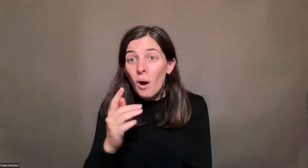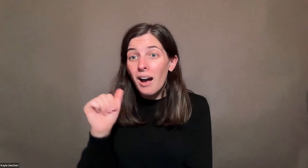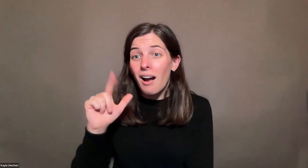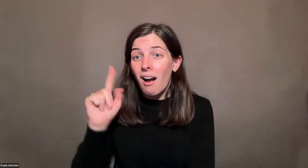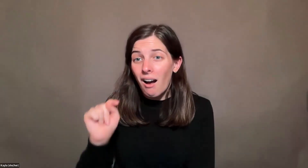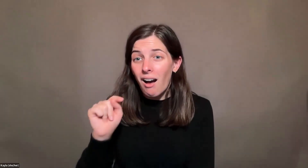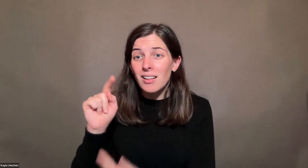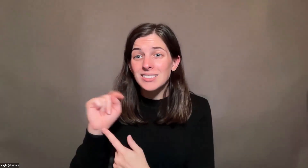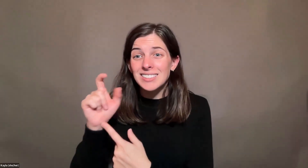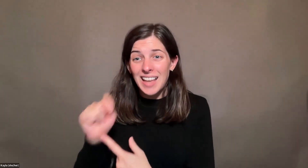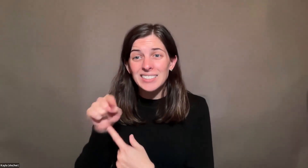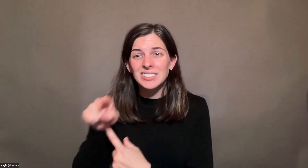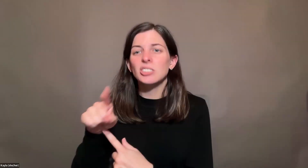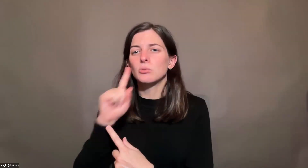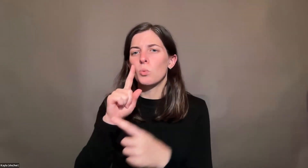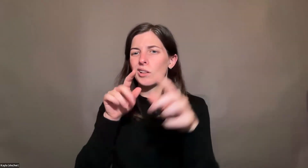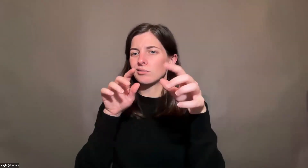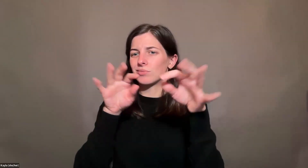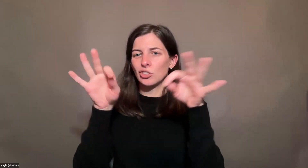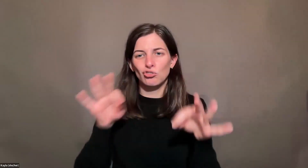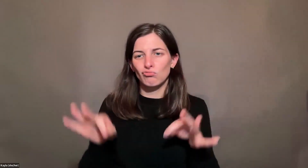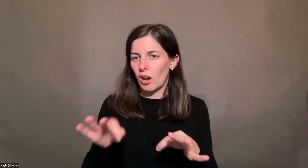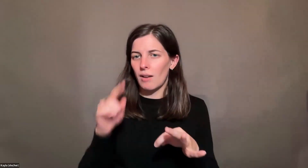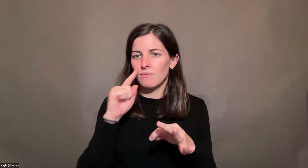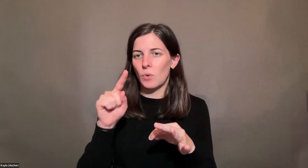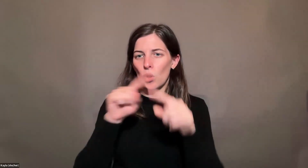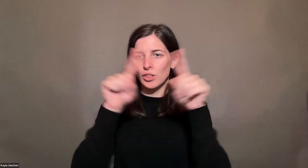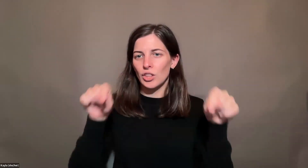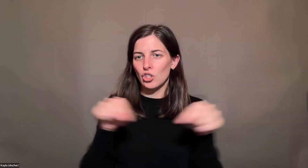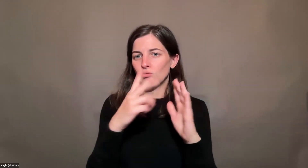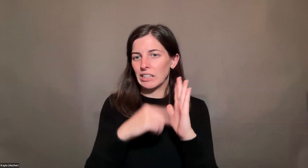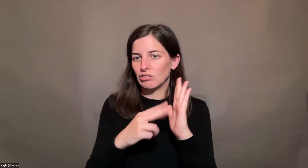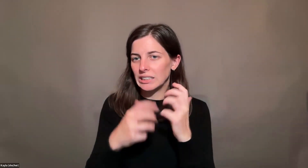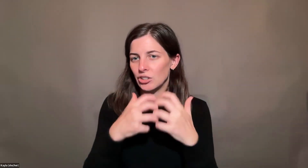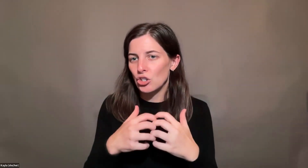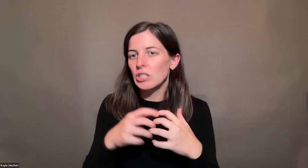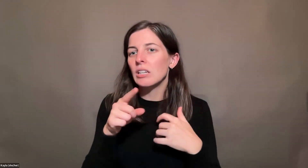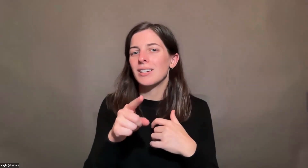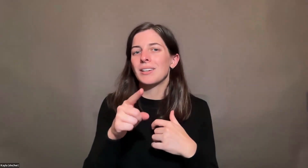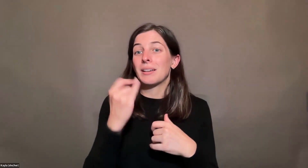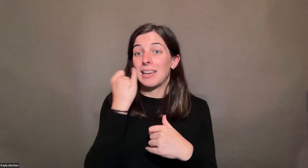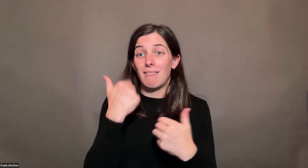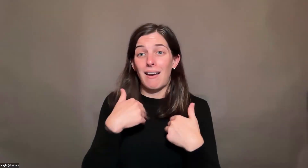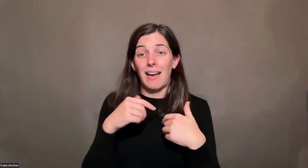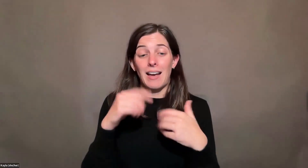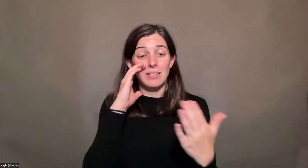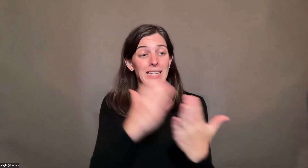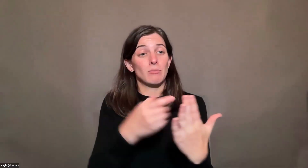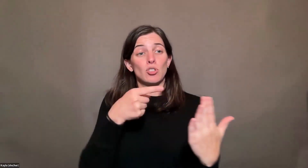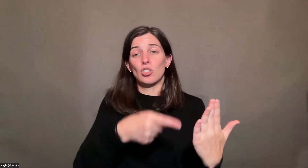issue for the screen readers. So when any screen reader came to your image, and they actually it described